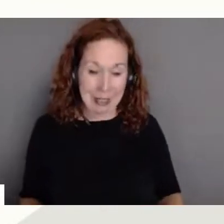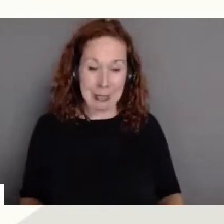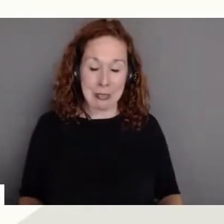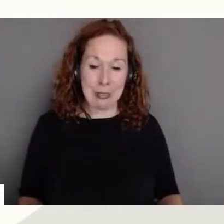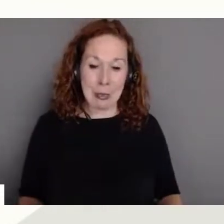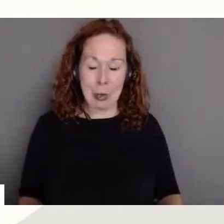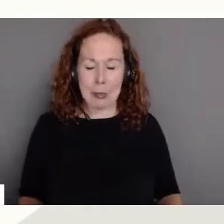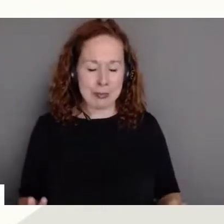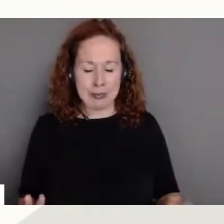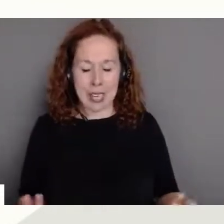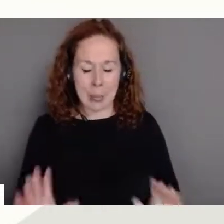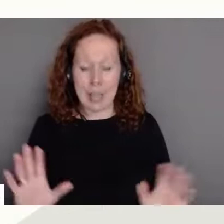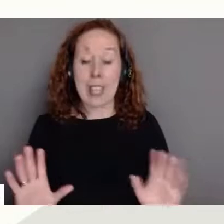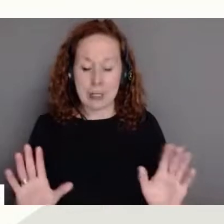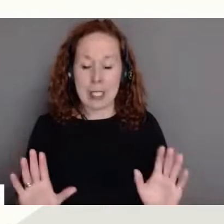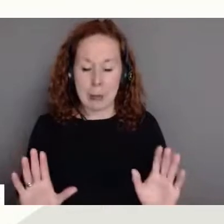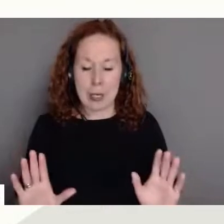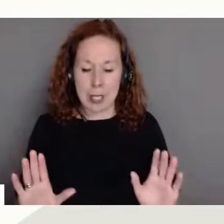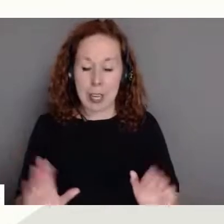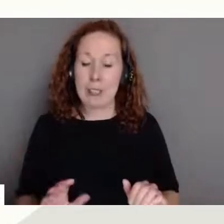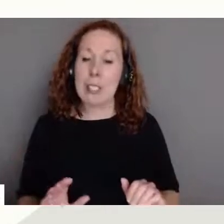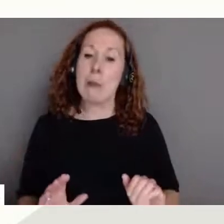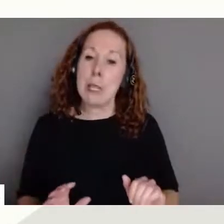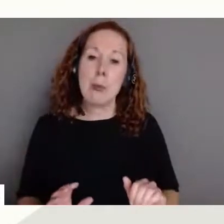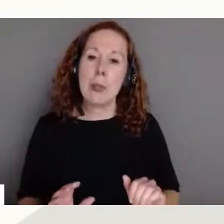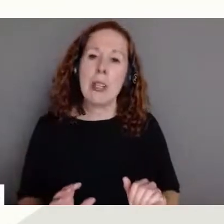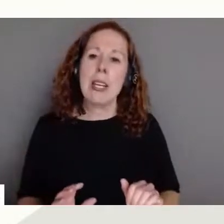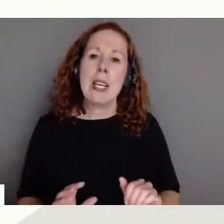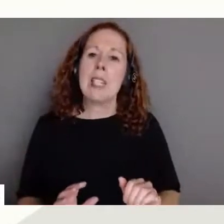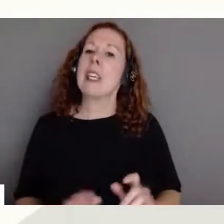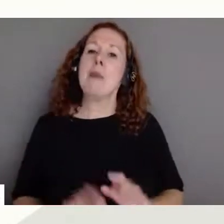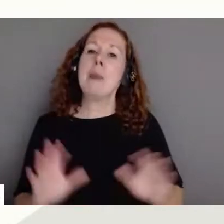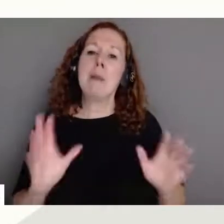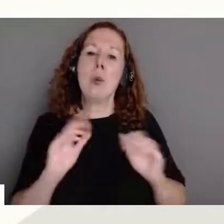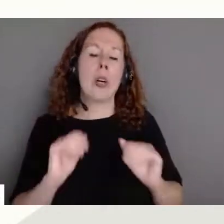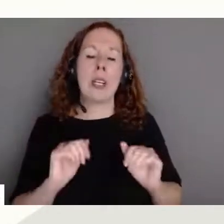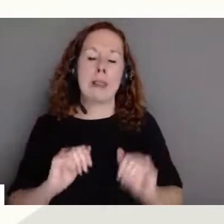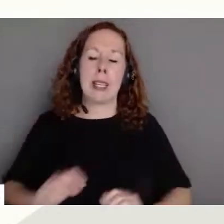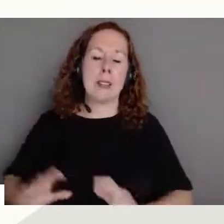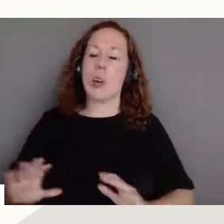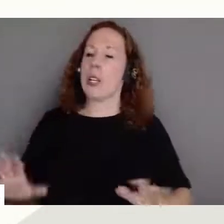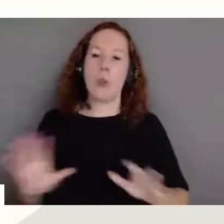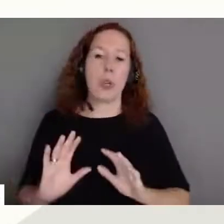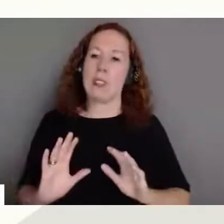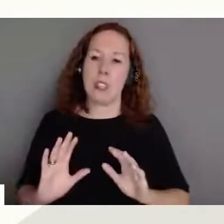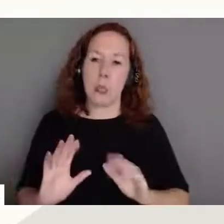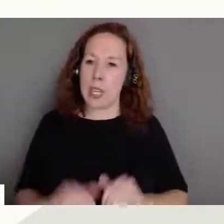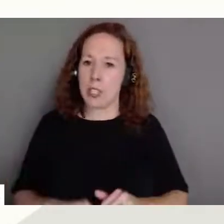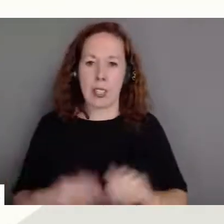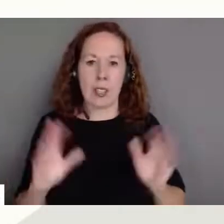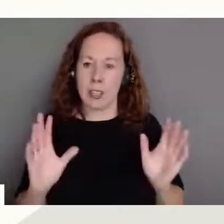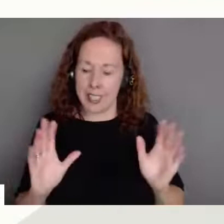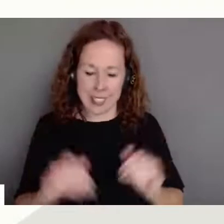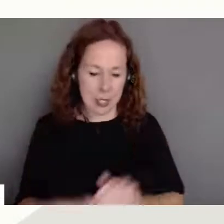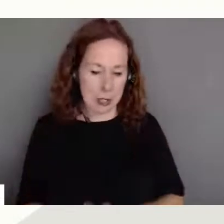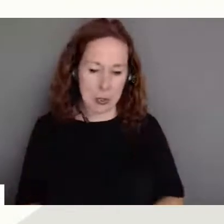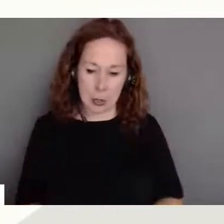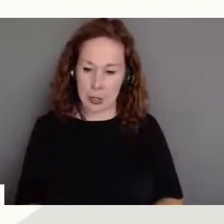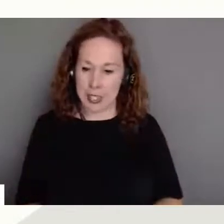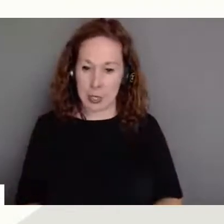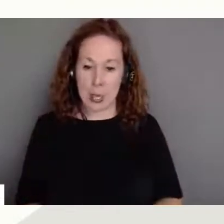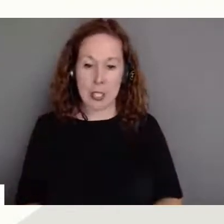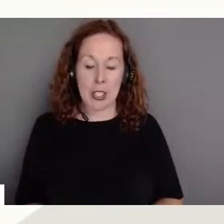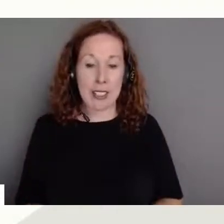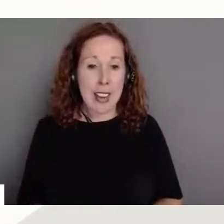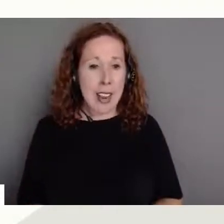lot of, well, anyway, that I've experienced a lot of is people, like maybe more like not in a work situation, in just a